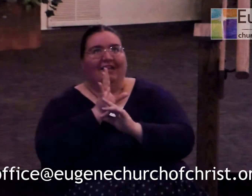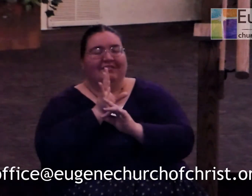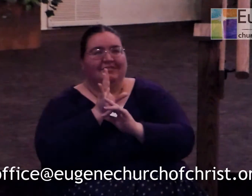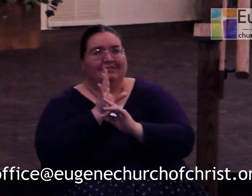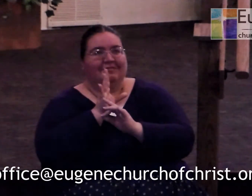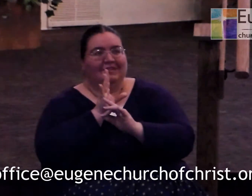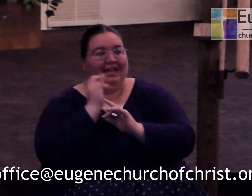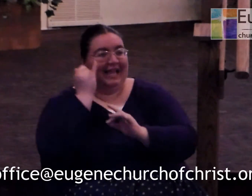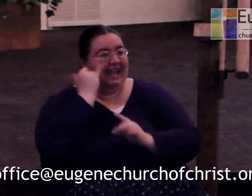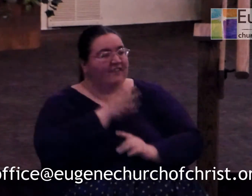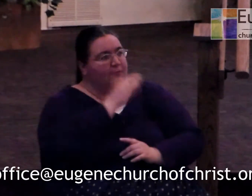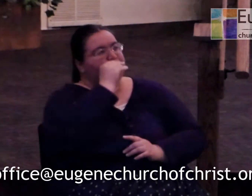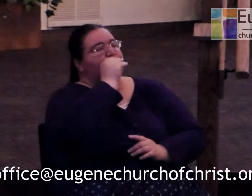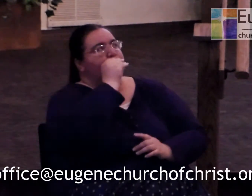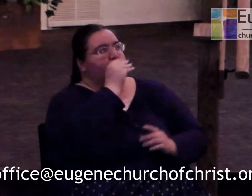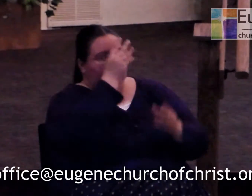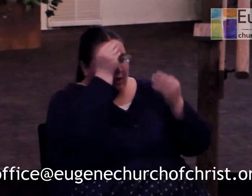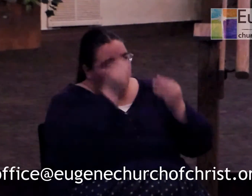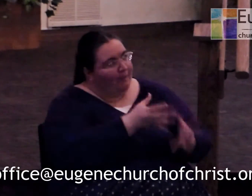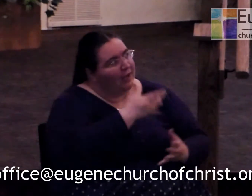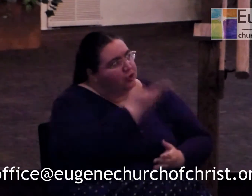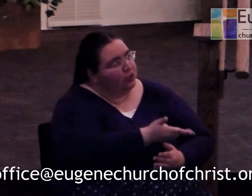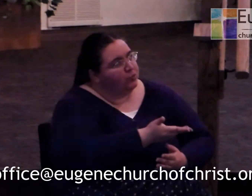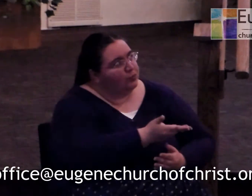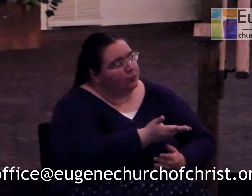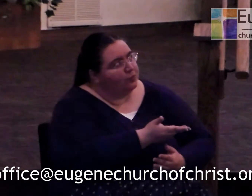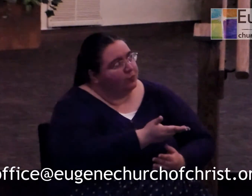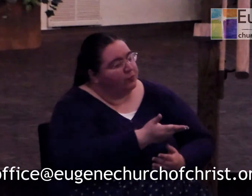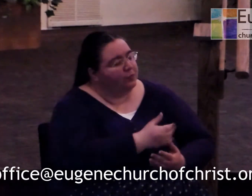This is part of our obedience to God, is to talk about the story.